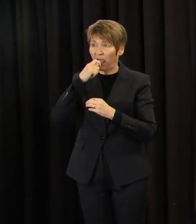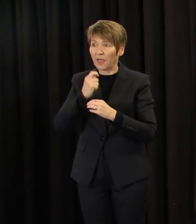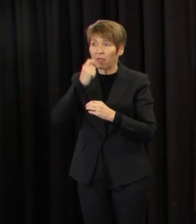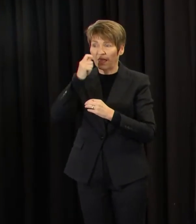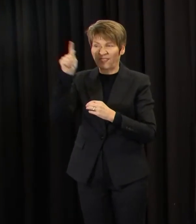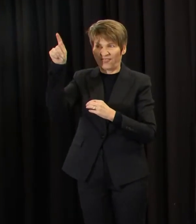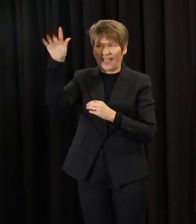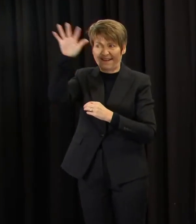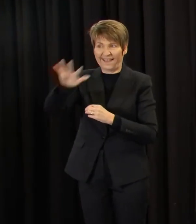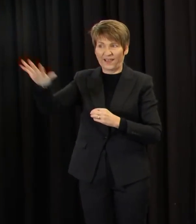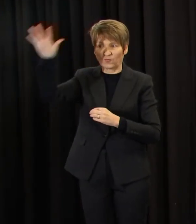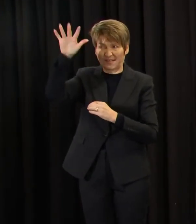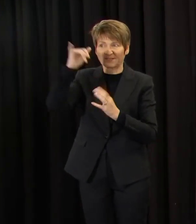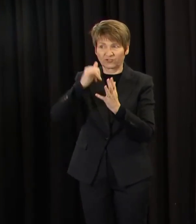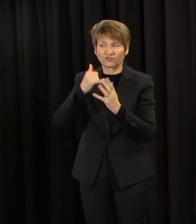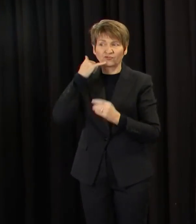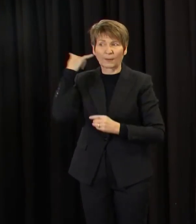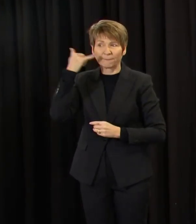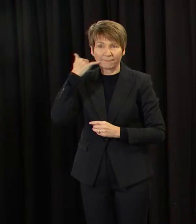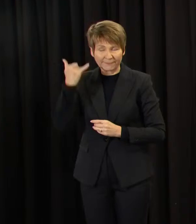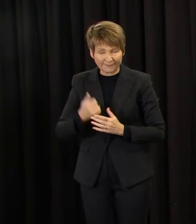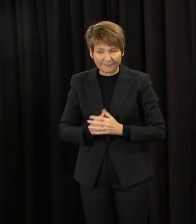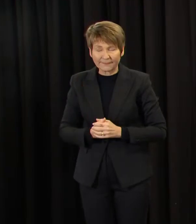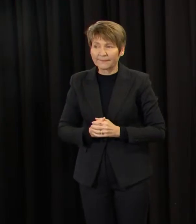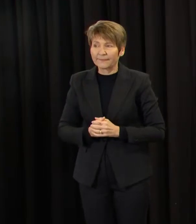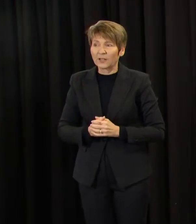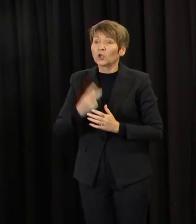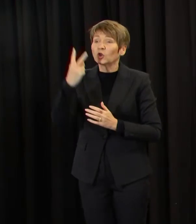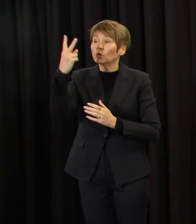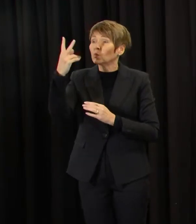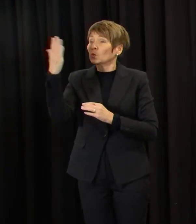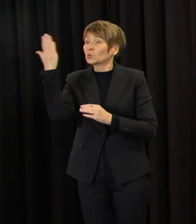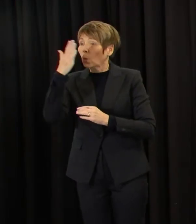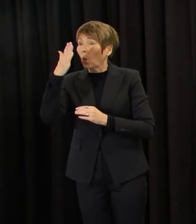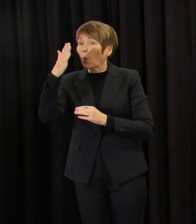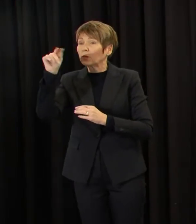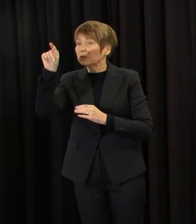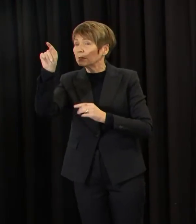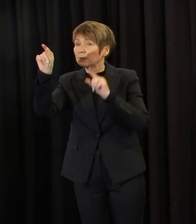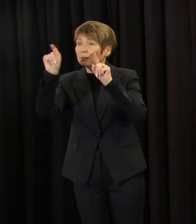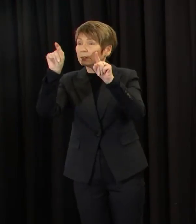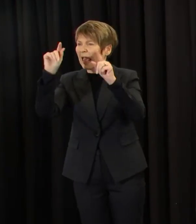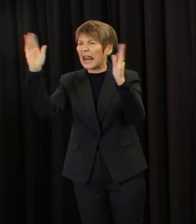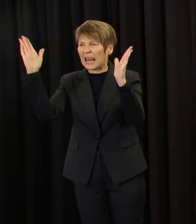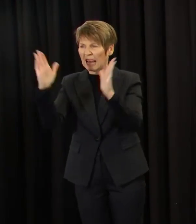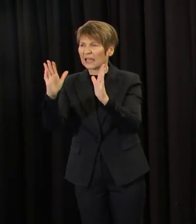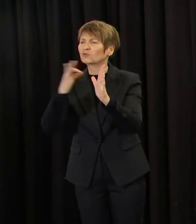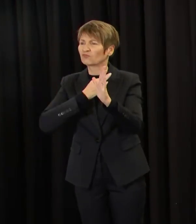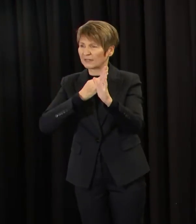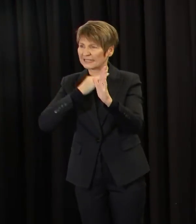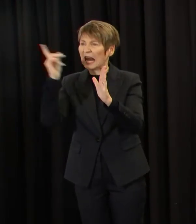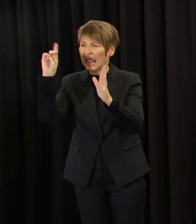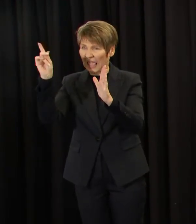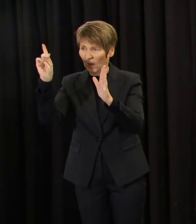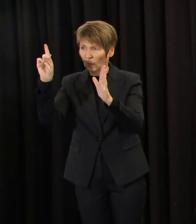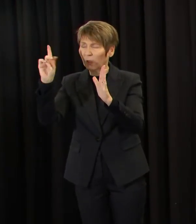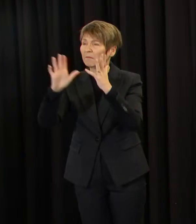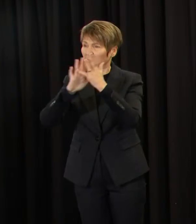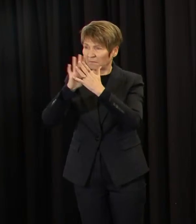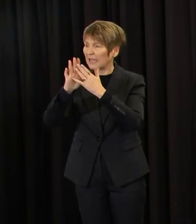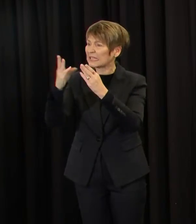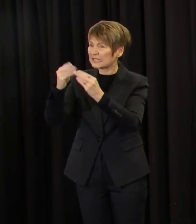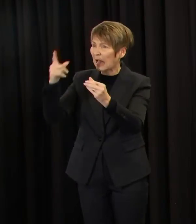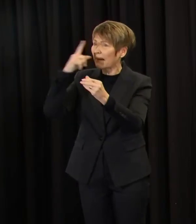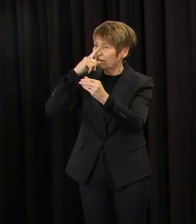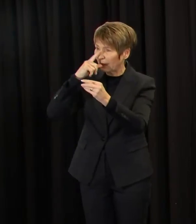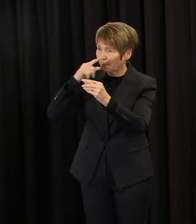pleased to confirm that we've managed to downgrade 2 of the school campus sites to Tier 2 contacts, and that's released 1,000 people from being primary close contacts.